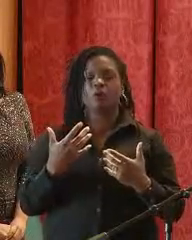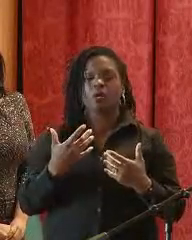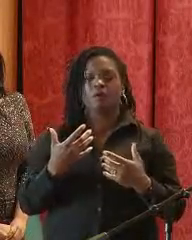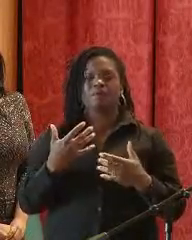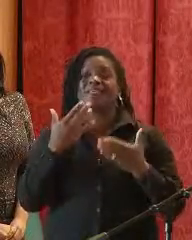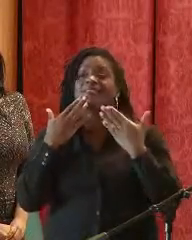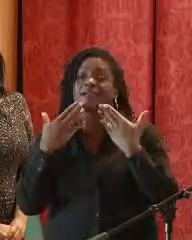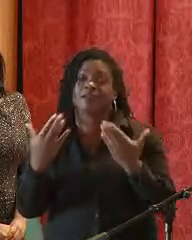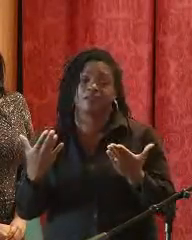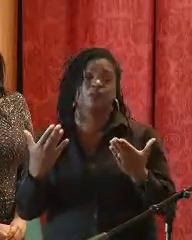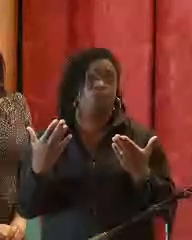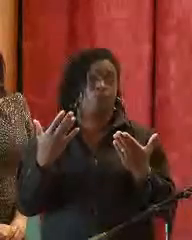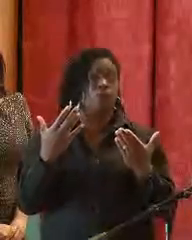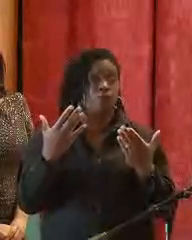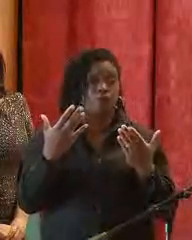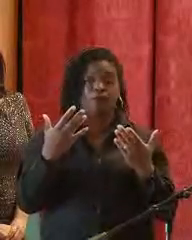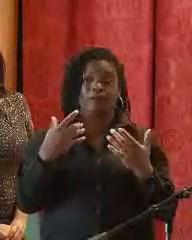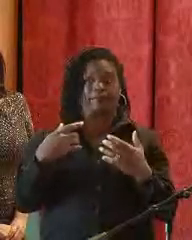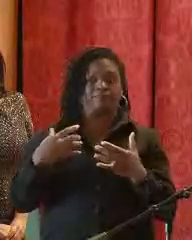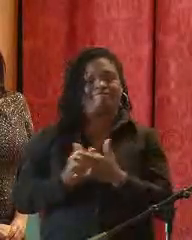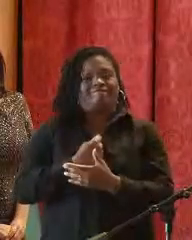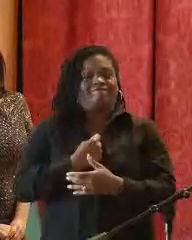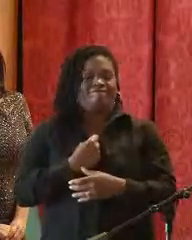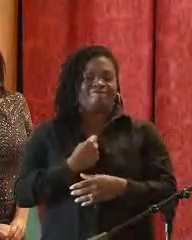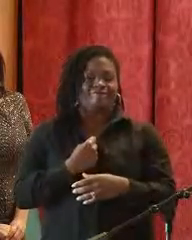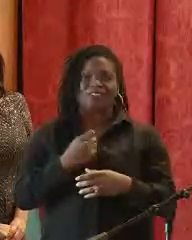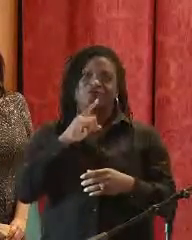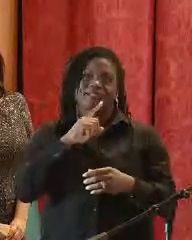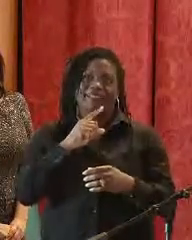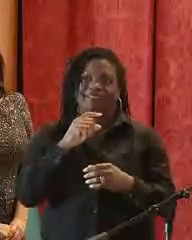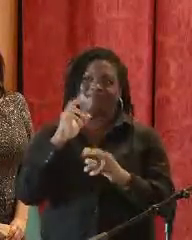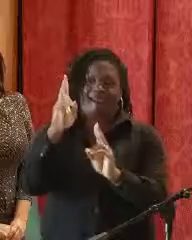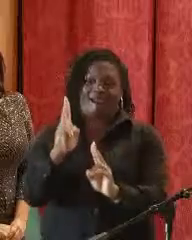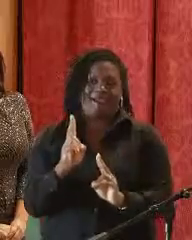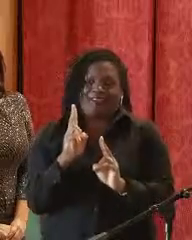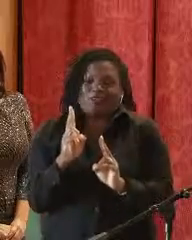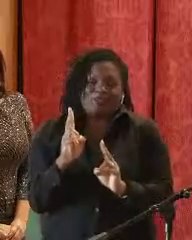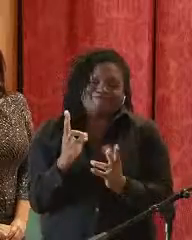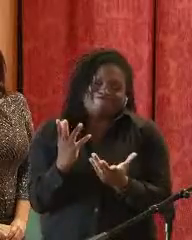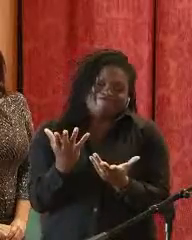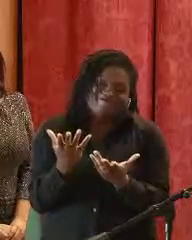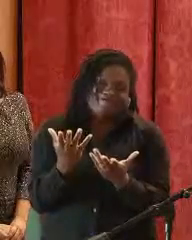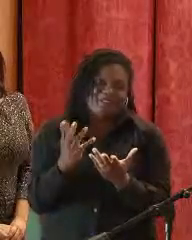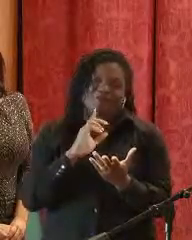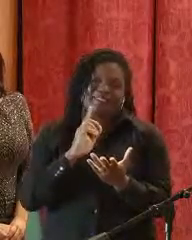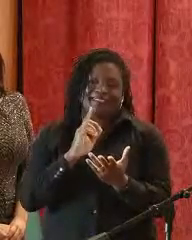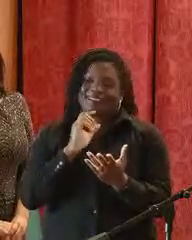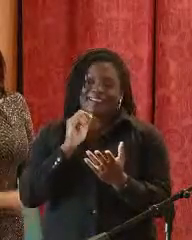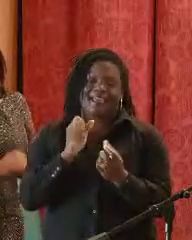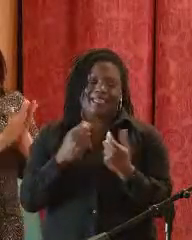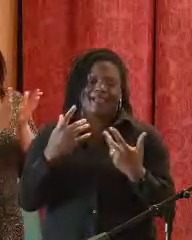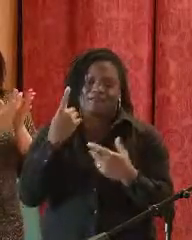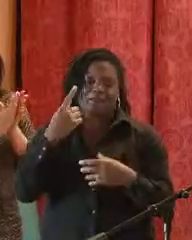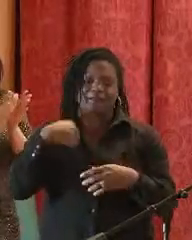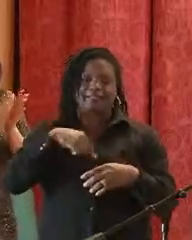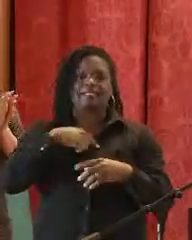this opportunity to be here. I'm not really one for accolades because the work never ends. But again, thank you all very